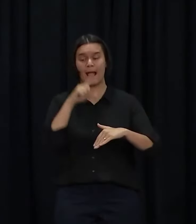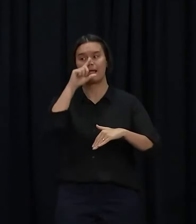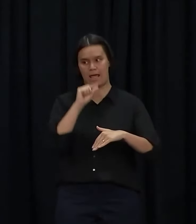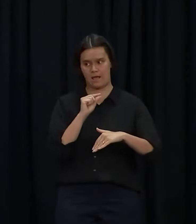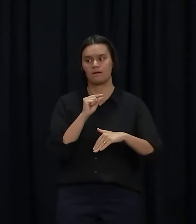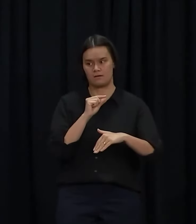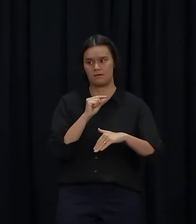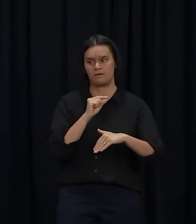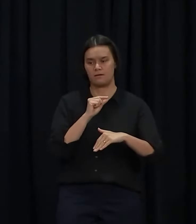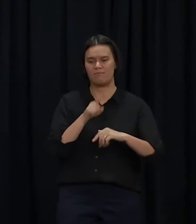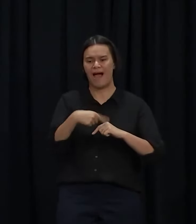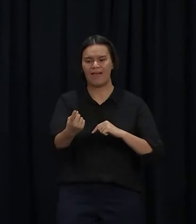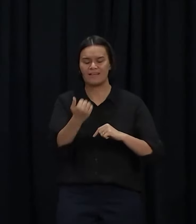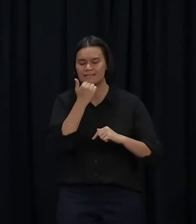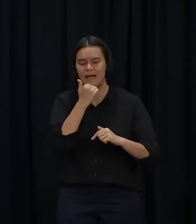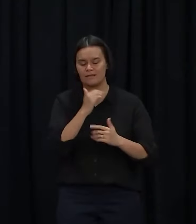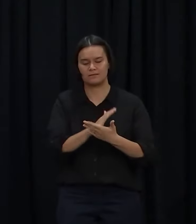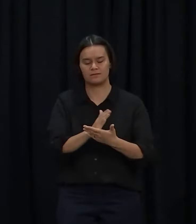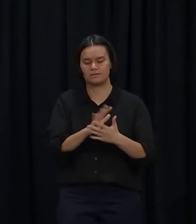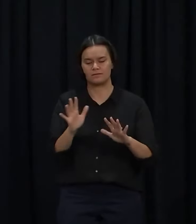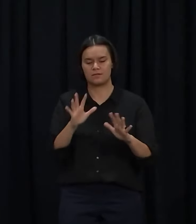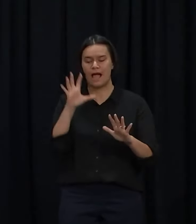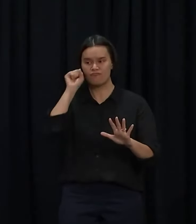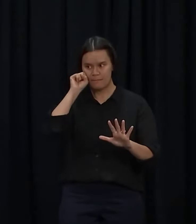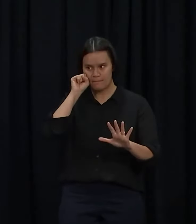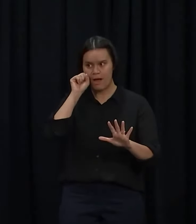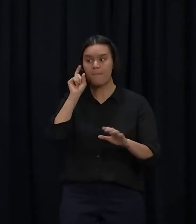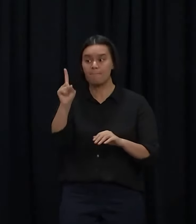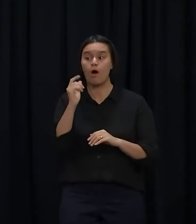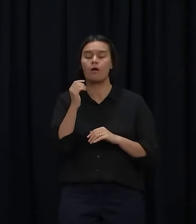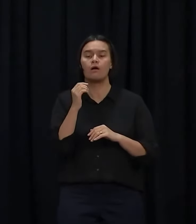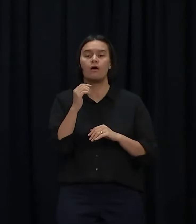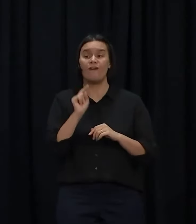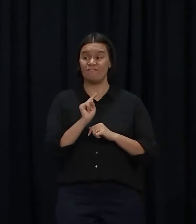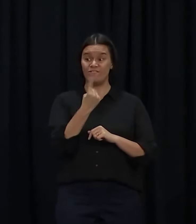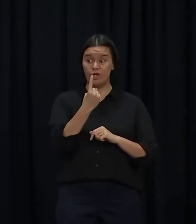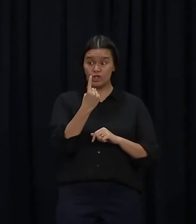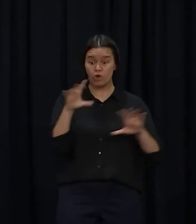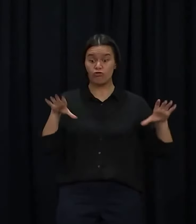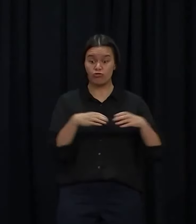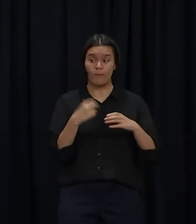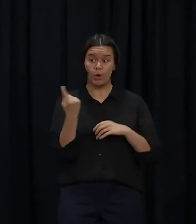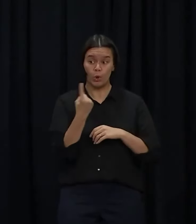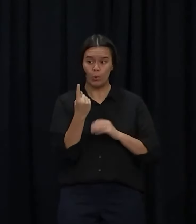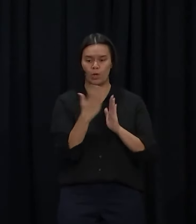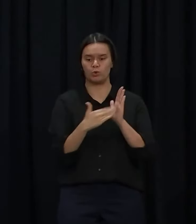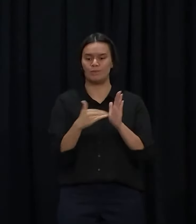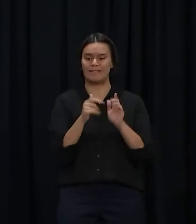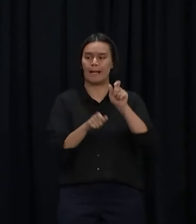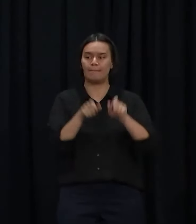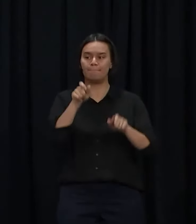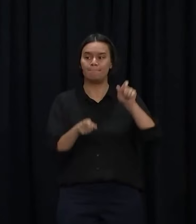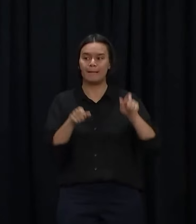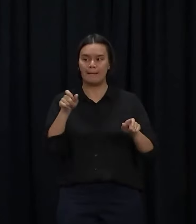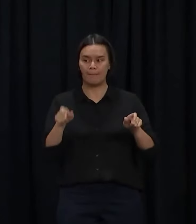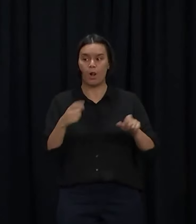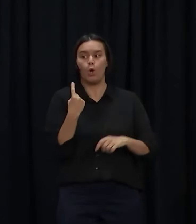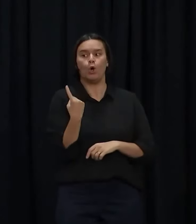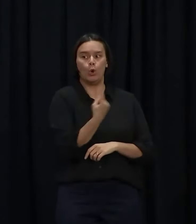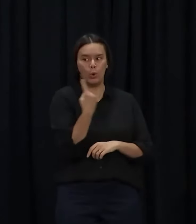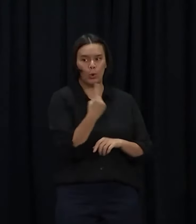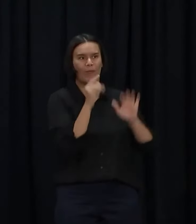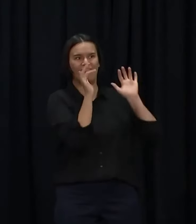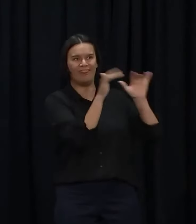any point with the reconnecting plan. It was always New Zealanders and Australia first, then some staggering to the rest of the world, and